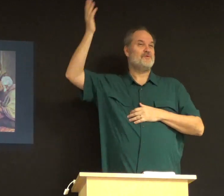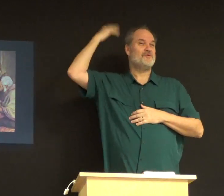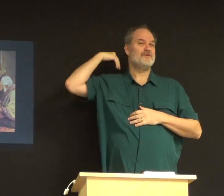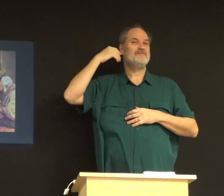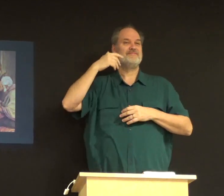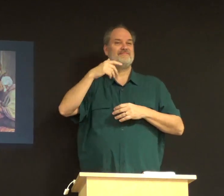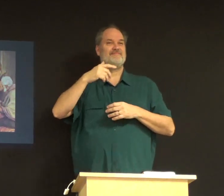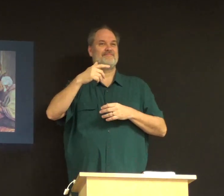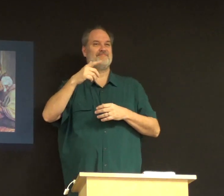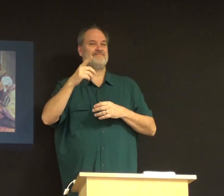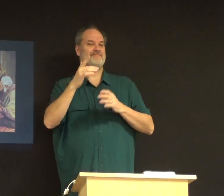said,